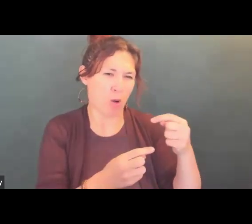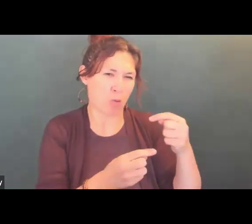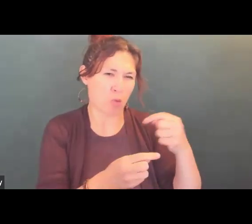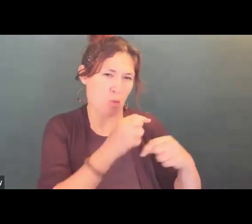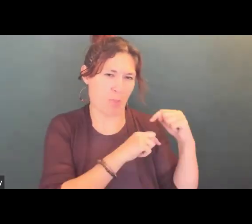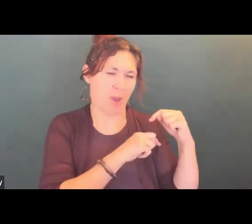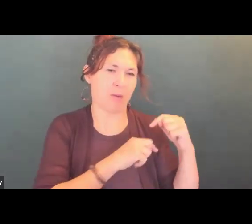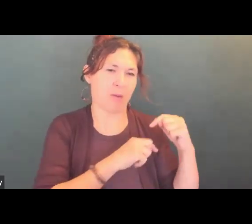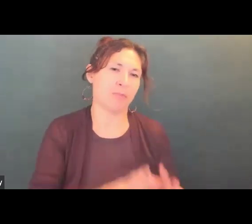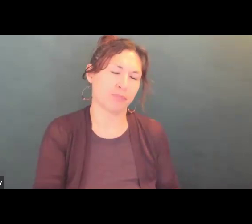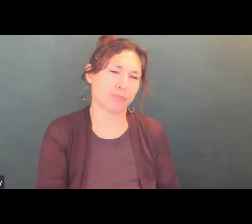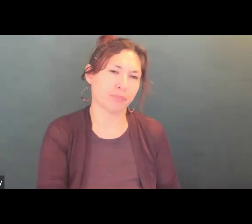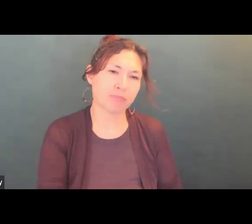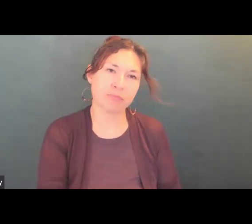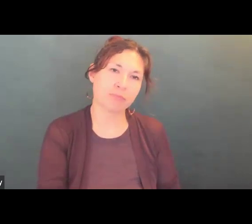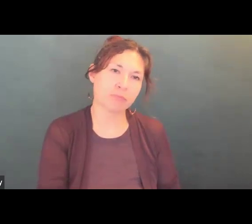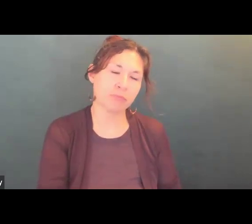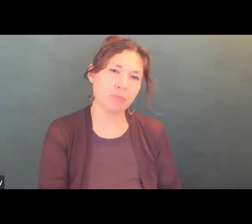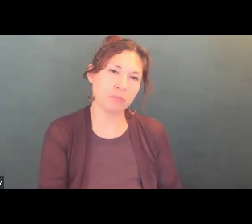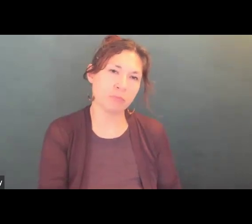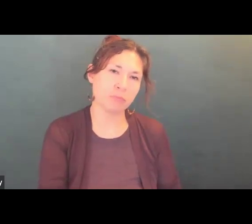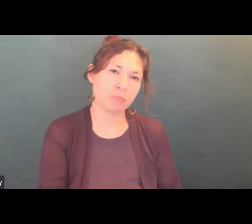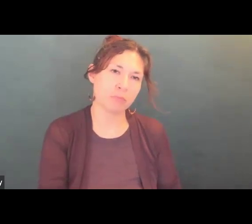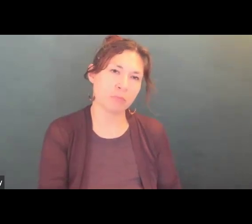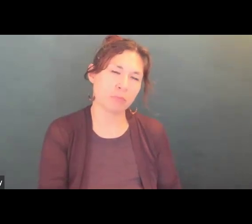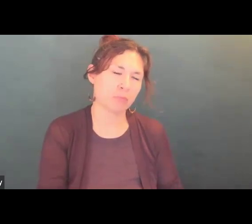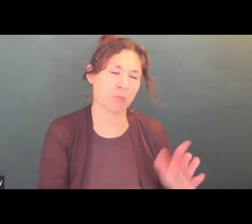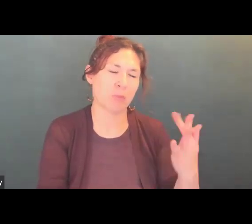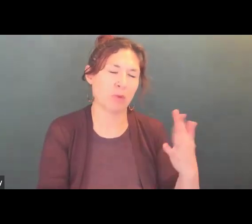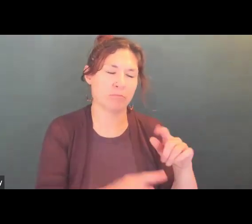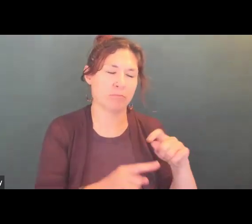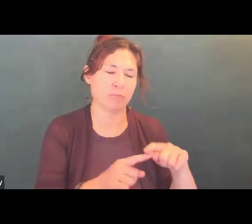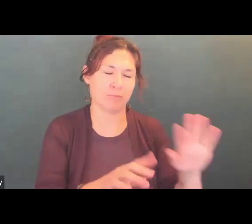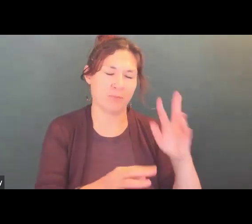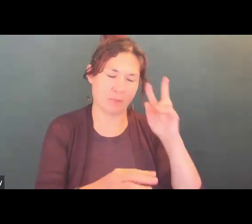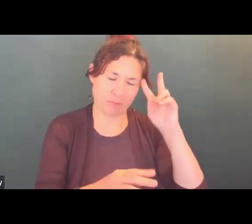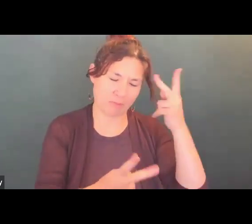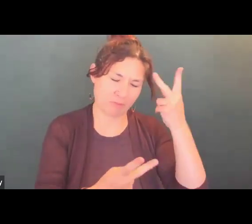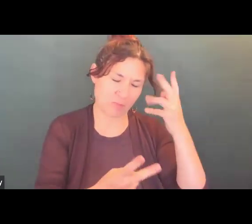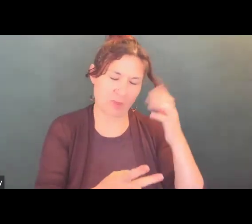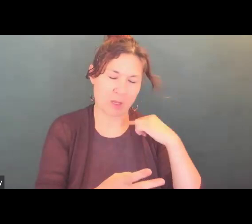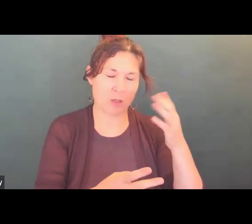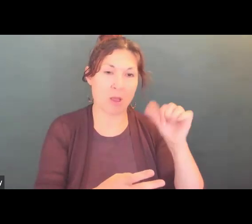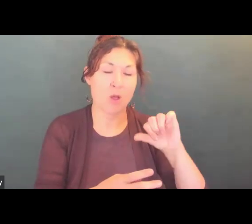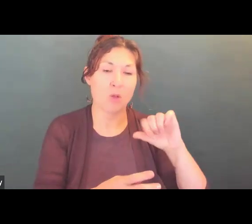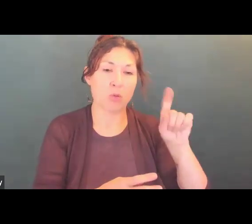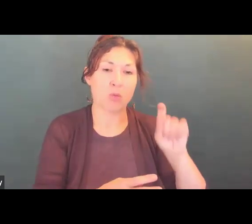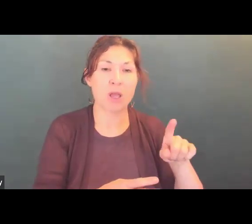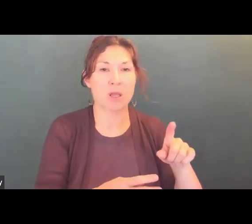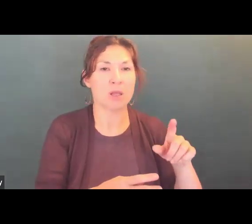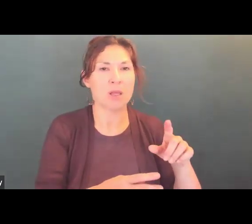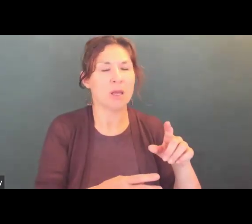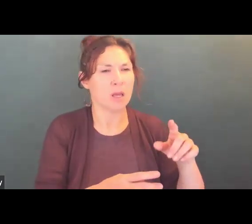think, well, maybe I'll ask that question second. The first question is around the data that we'll get from